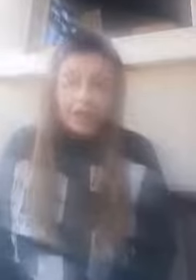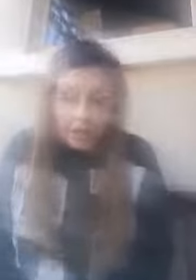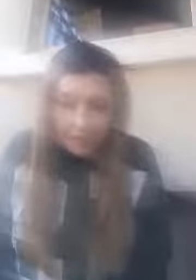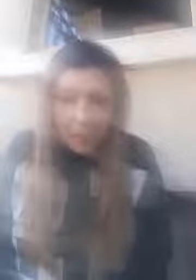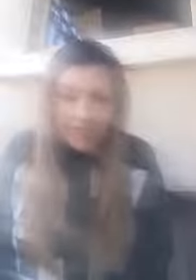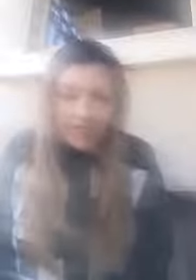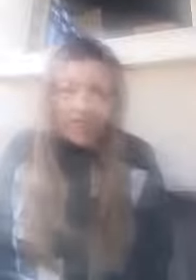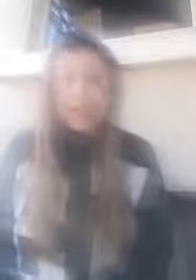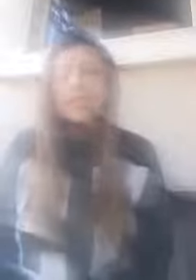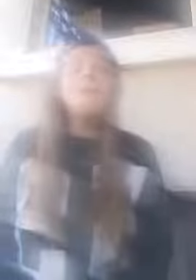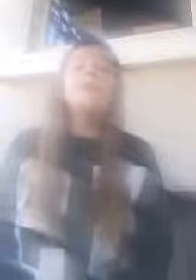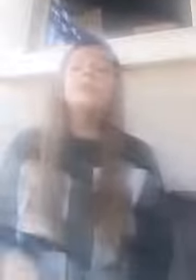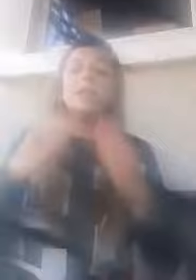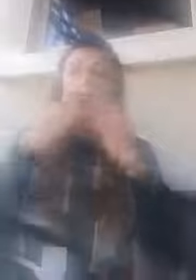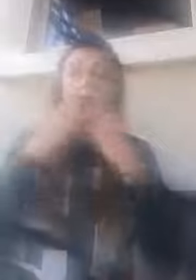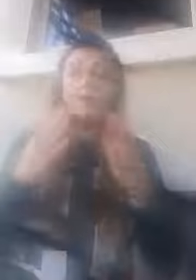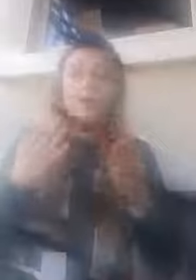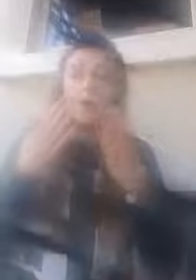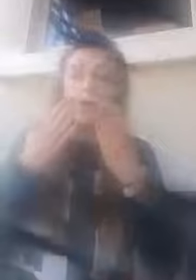good for mummies and daddies. See you all soon.